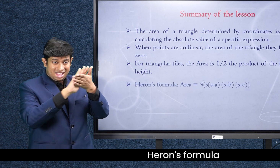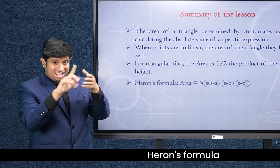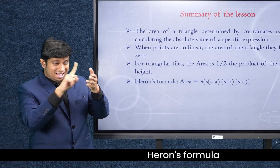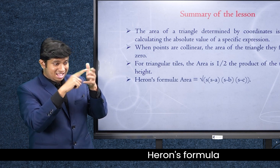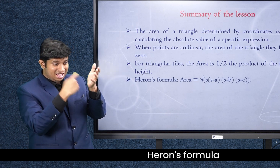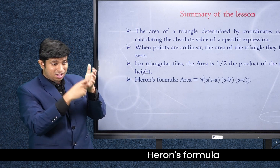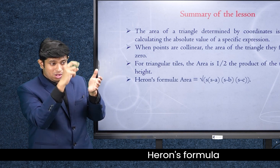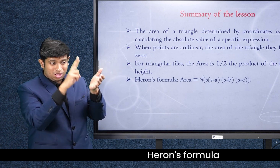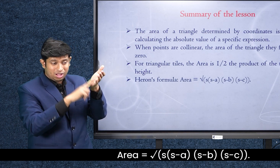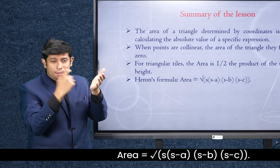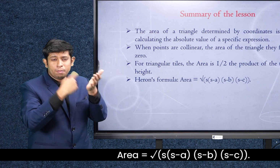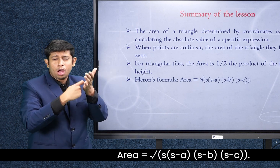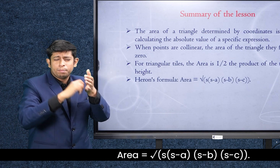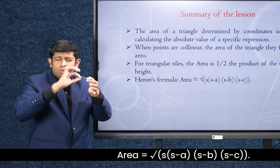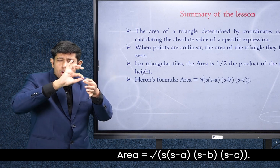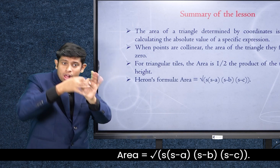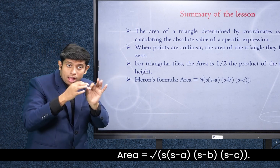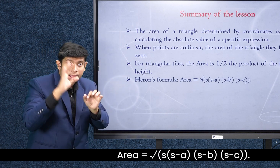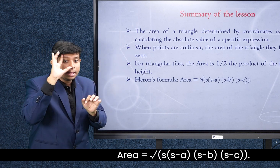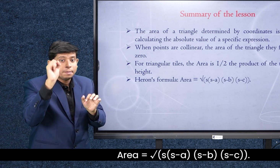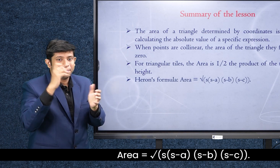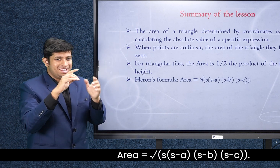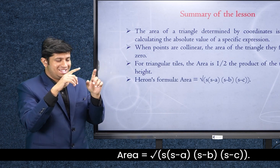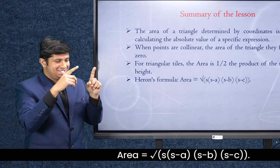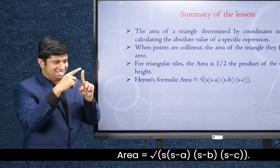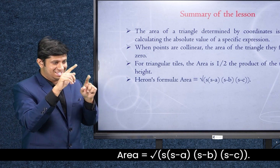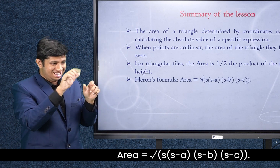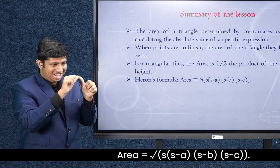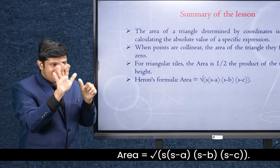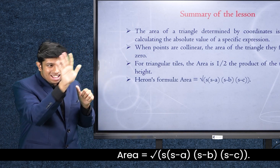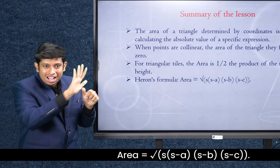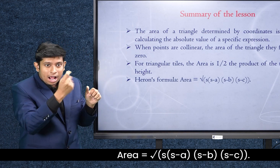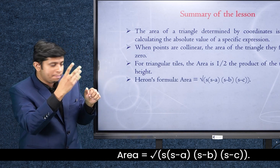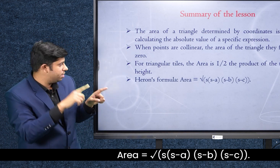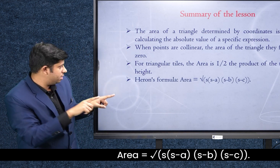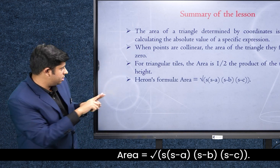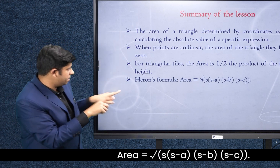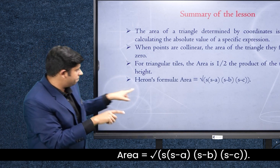Heron's formula: area is equal to under root s into s minus a into s